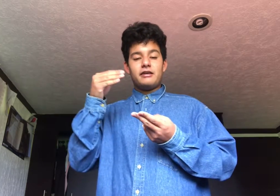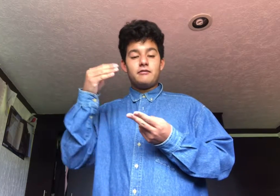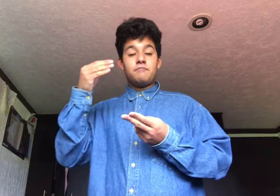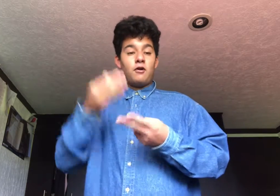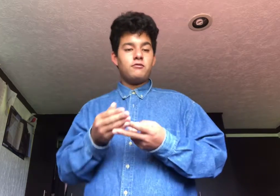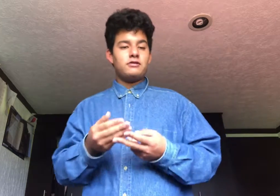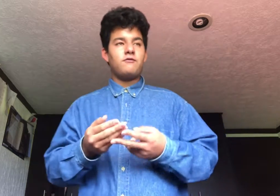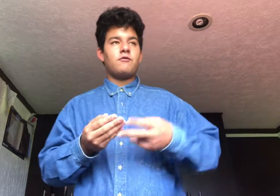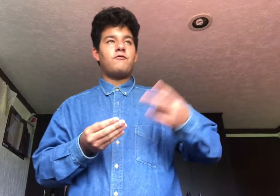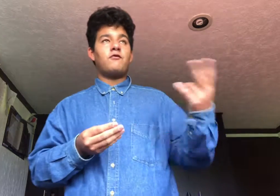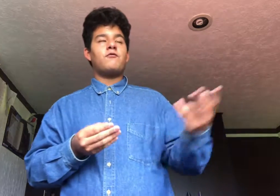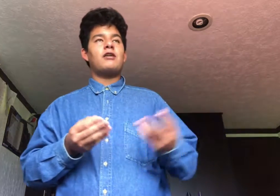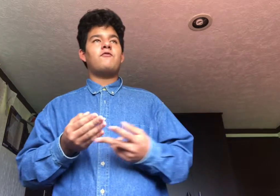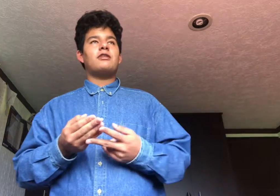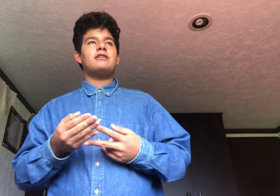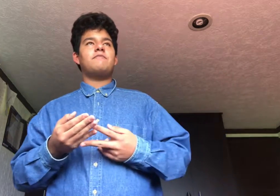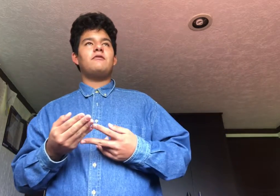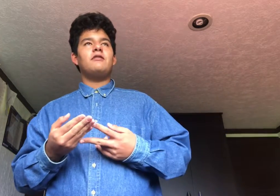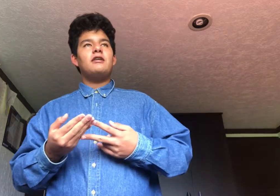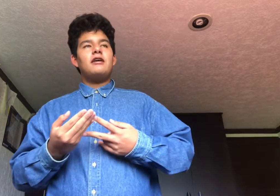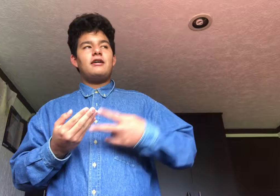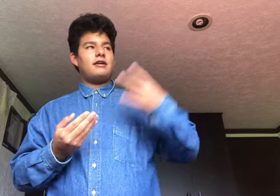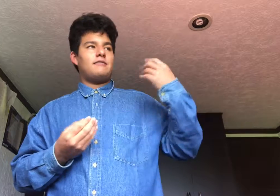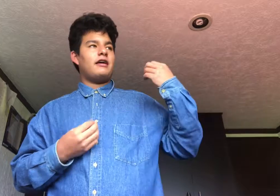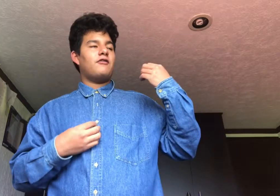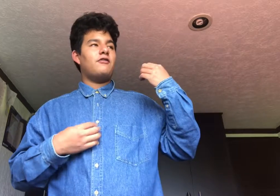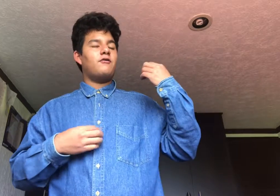flying boats for war. For example, I don't know,